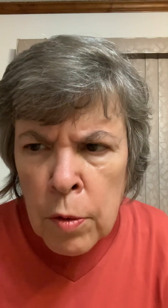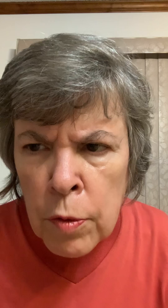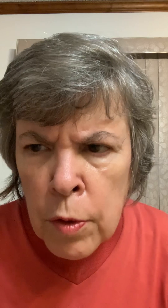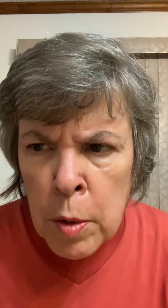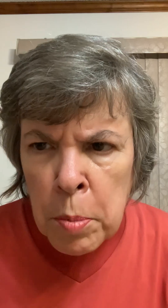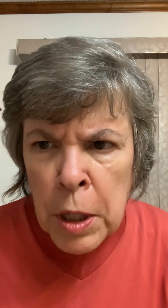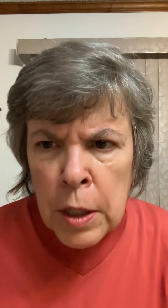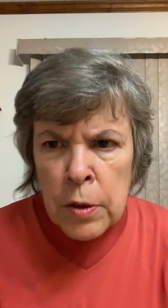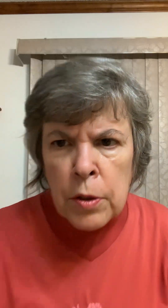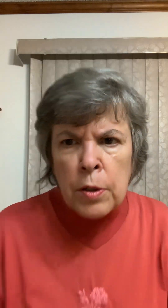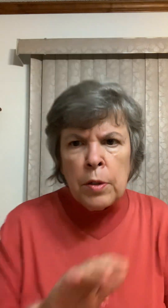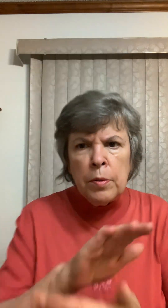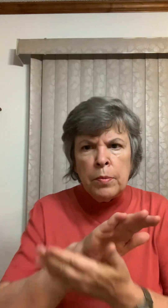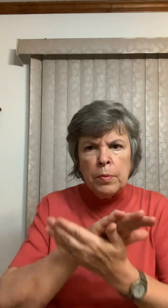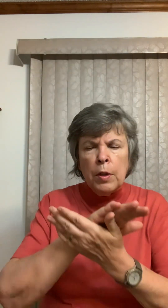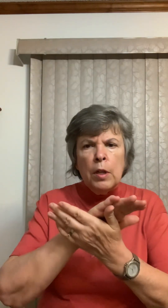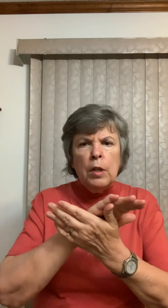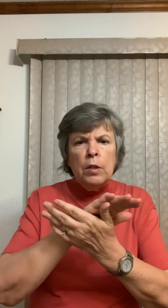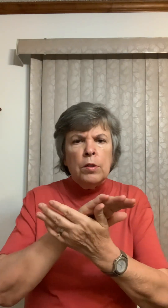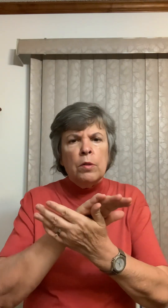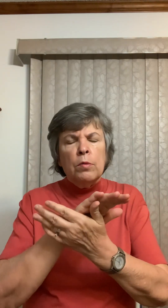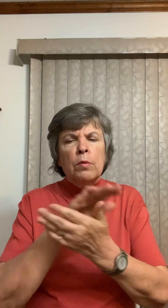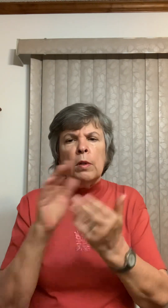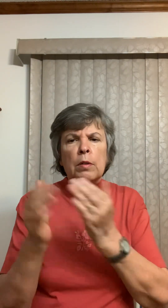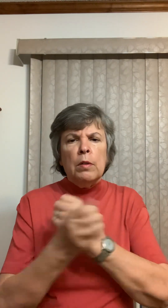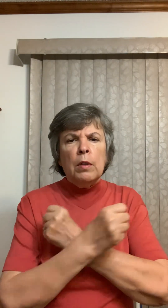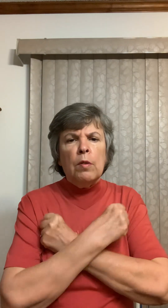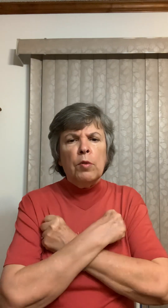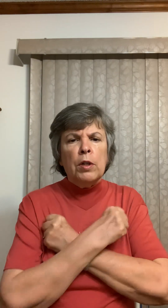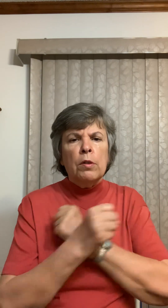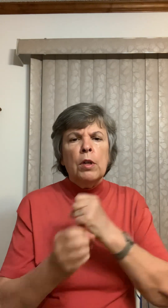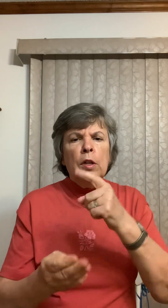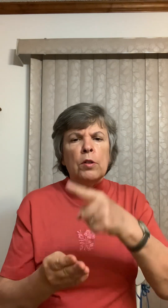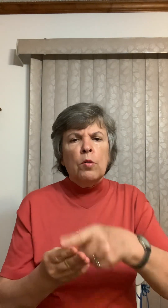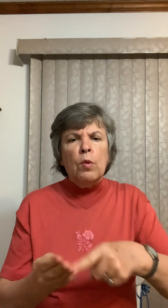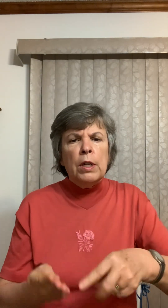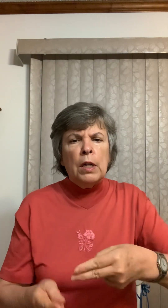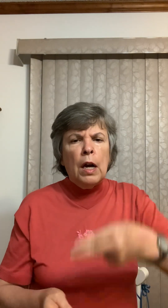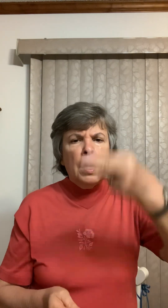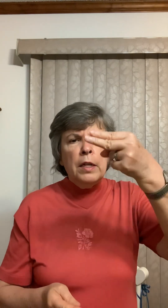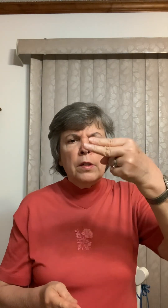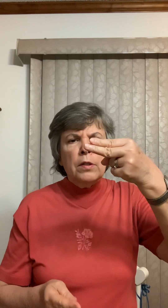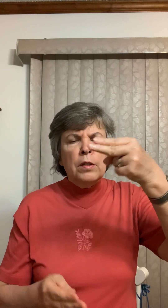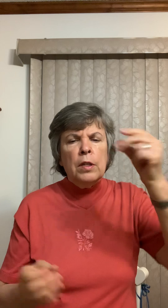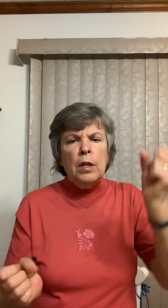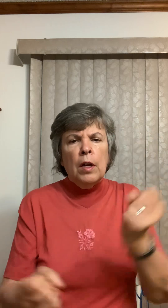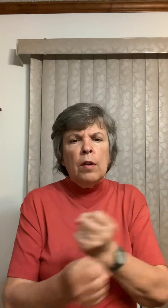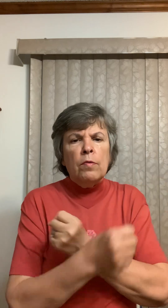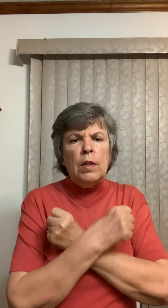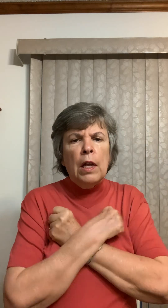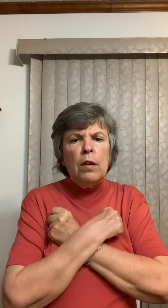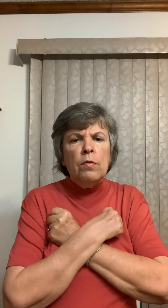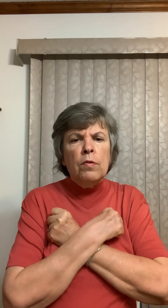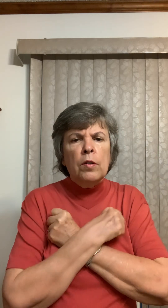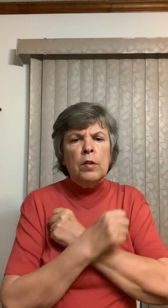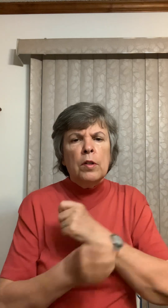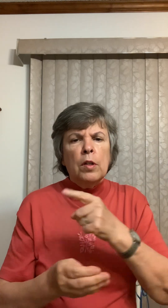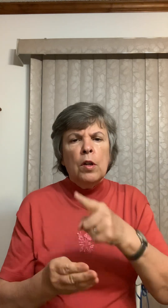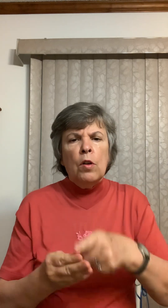of peace. So, and love we know. So what heights of love,